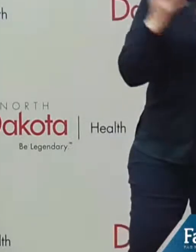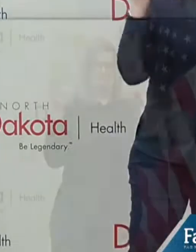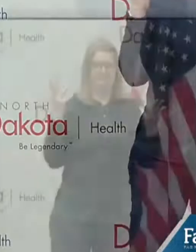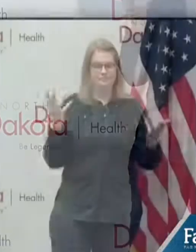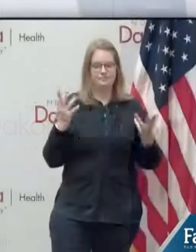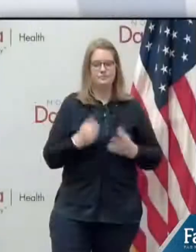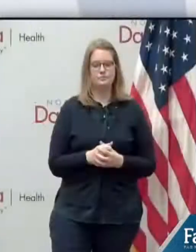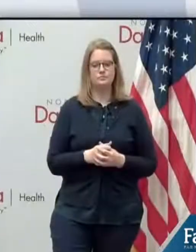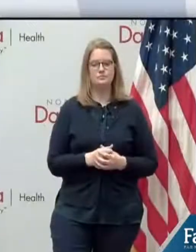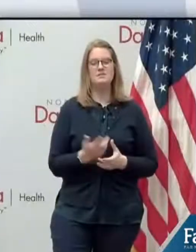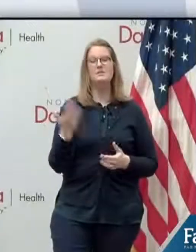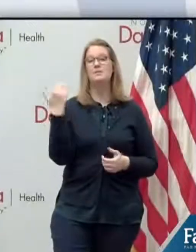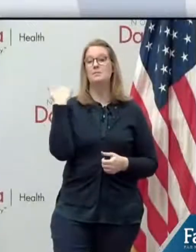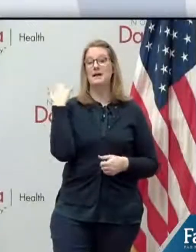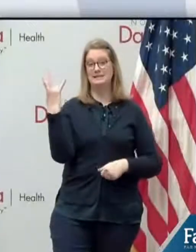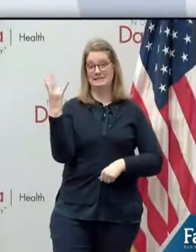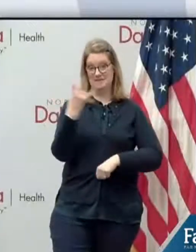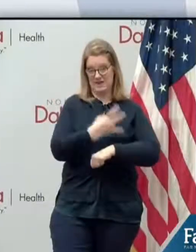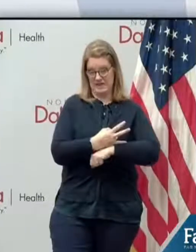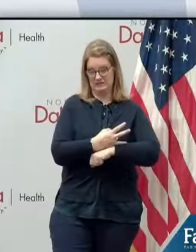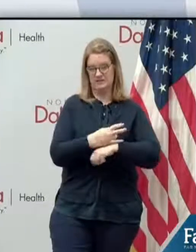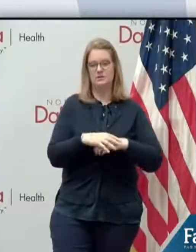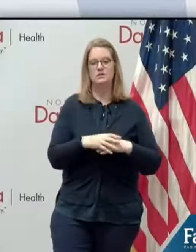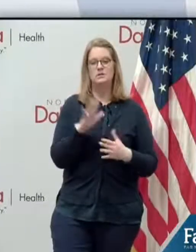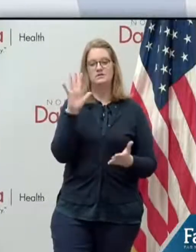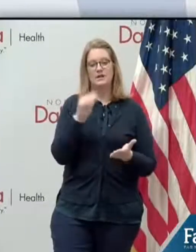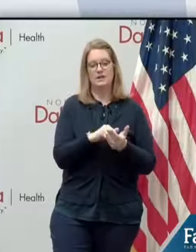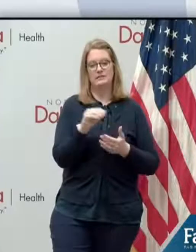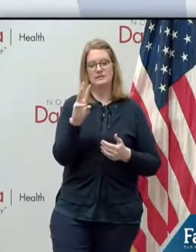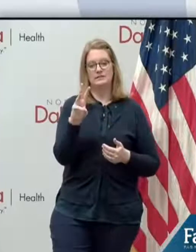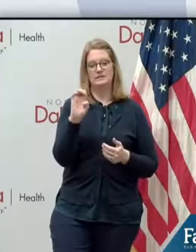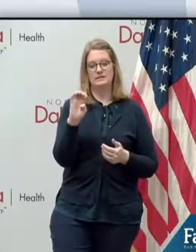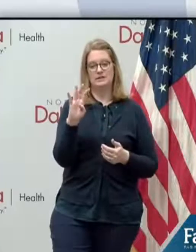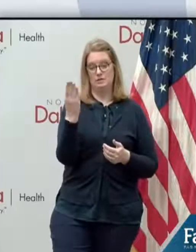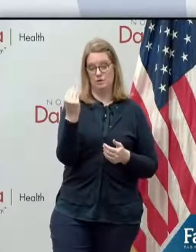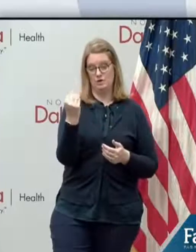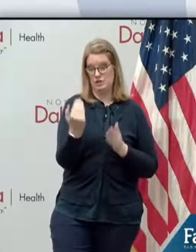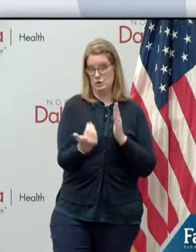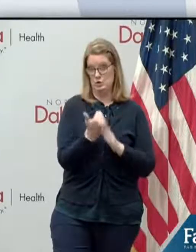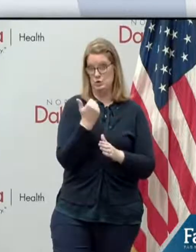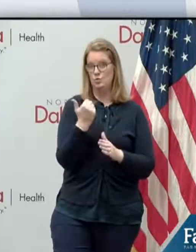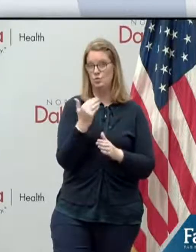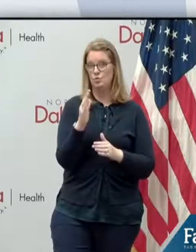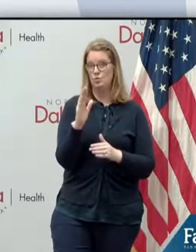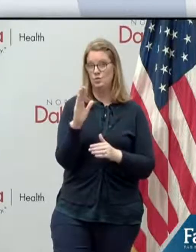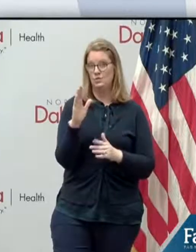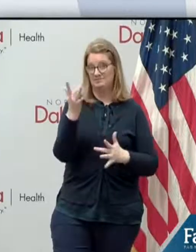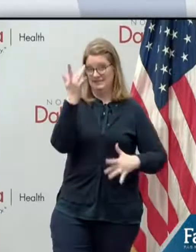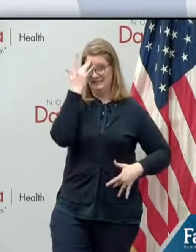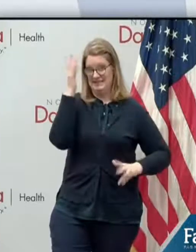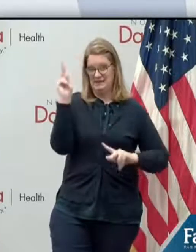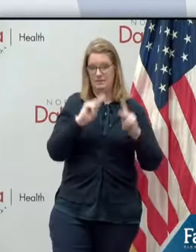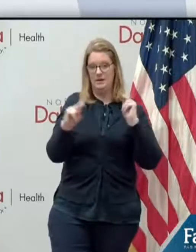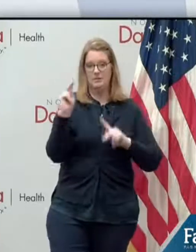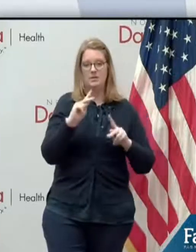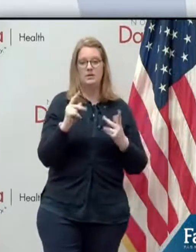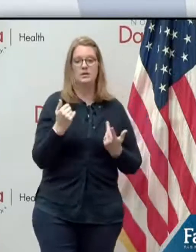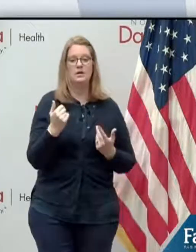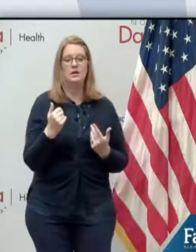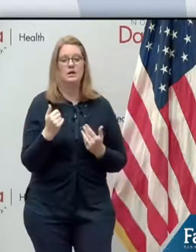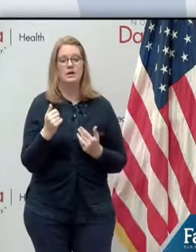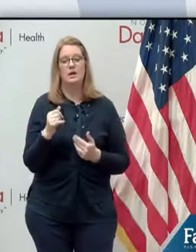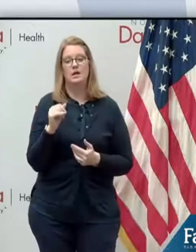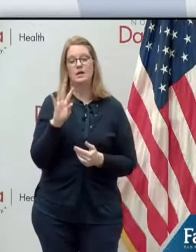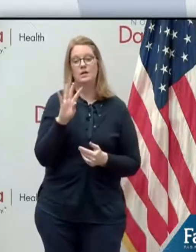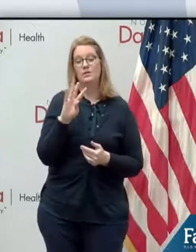This past 7 days, we had 5,614 new cases and over 4,200